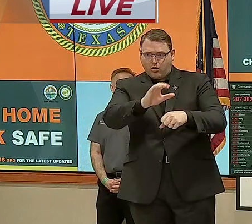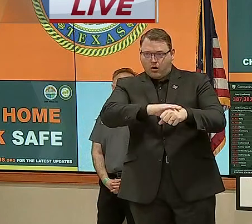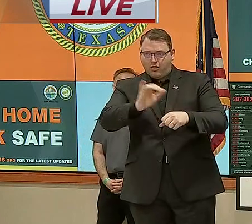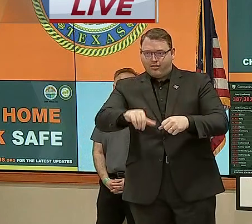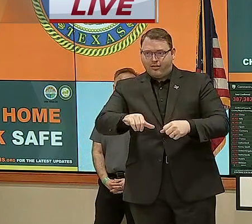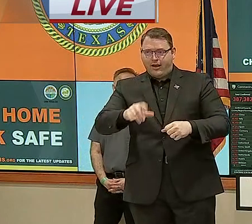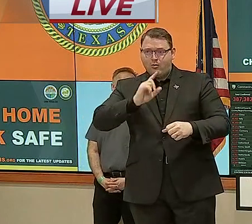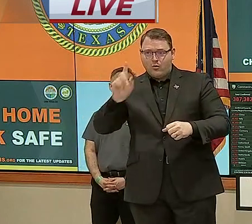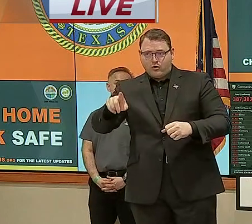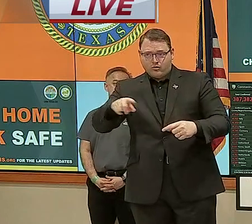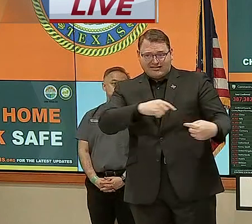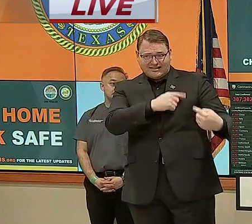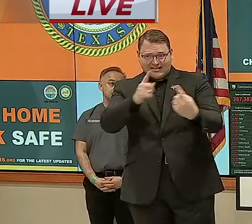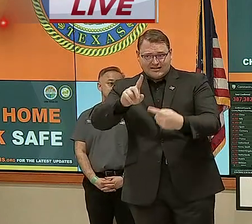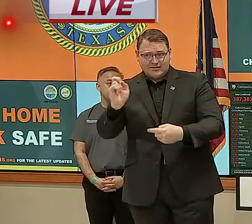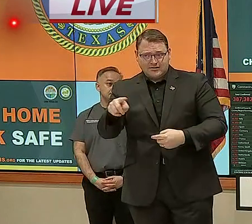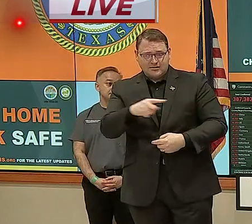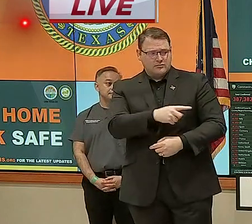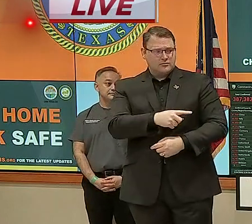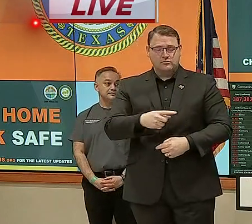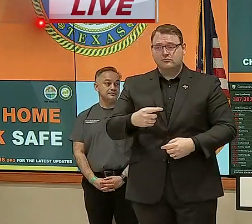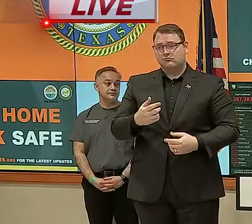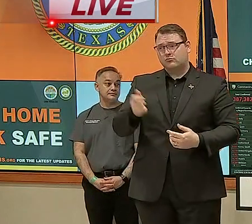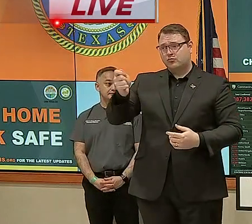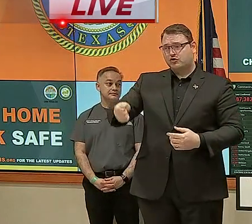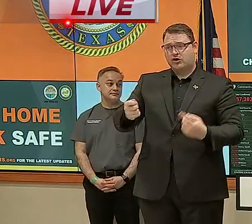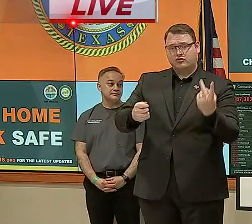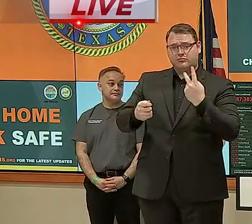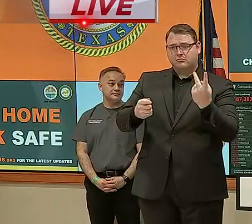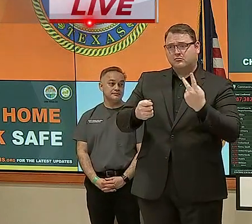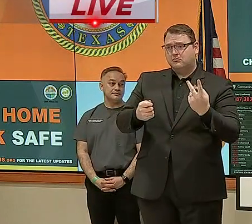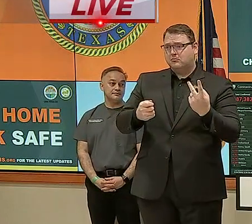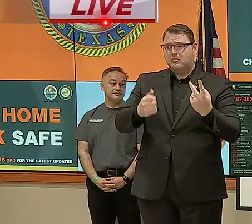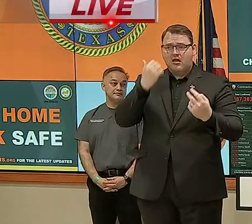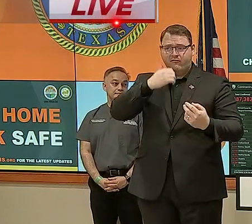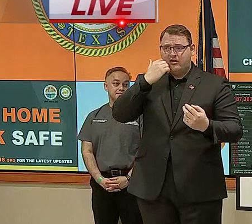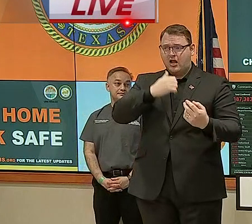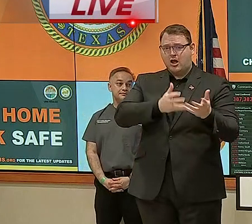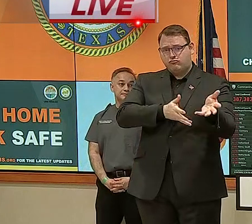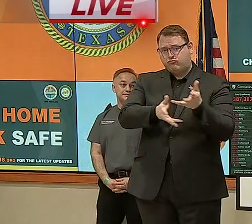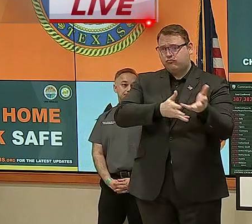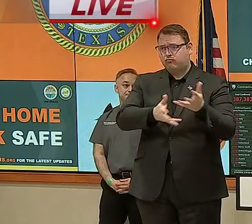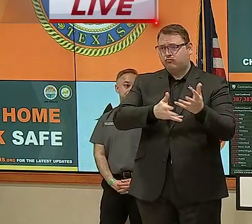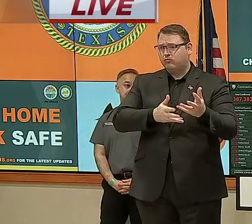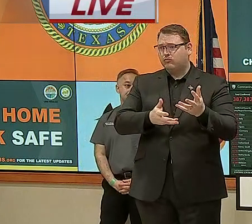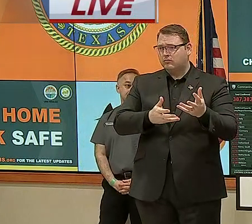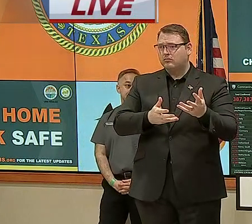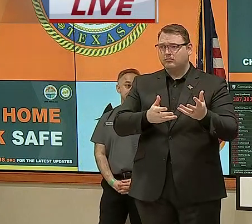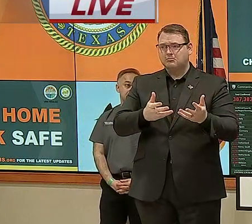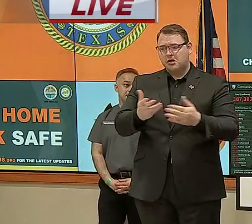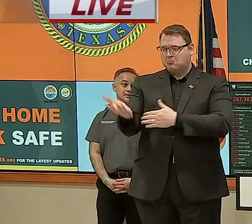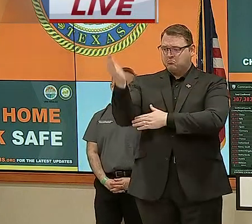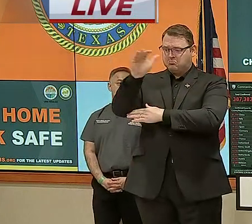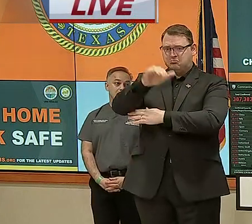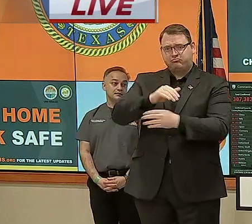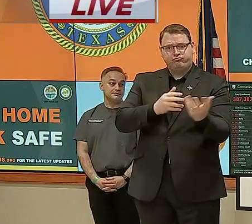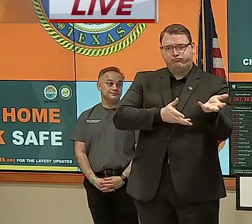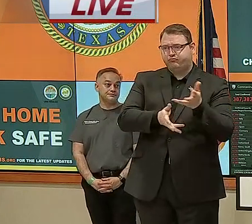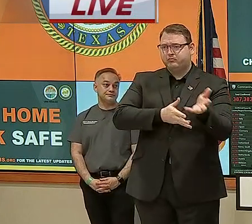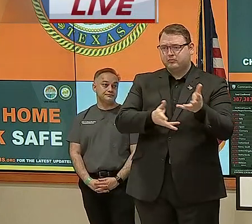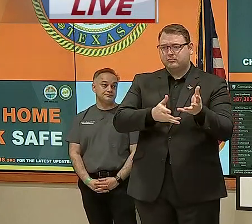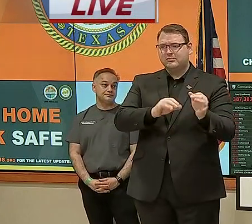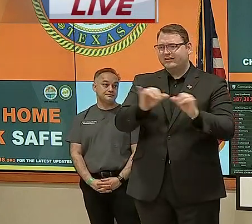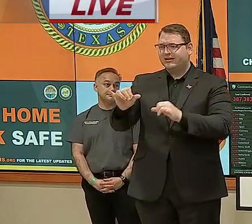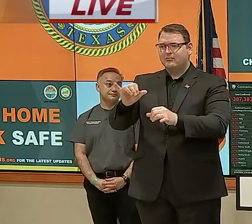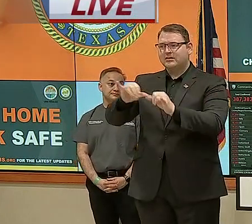The judge and I talked pretty much every day and sometimes several times a day. And then even as it relates to this stay home work